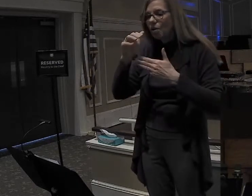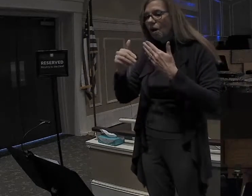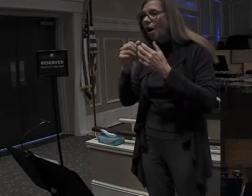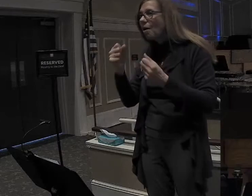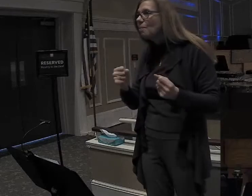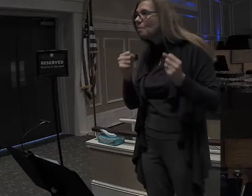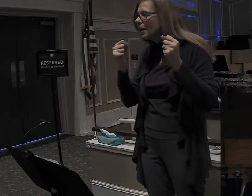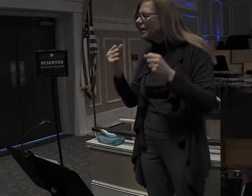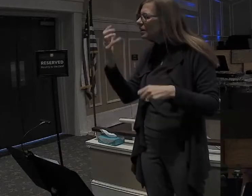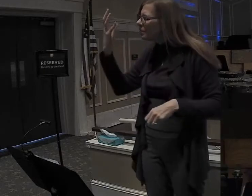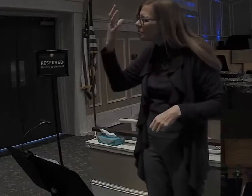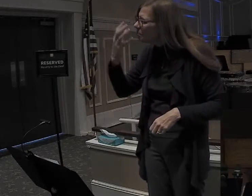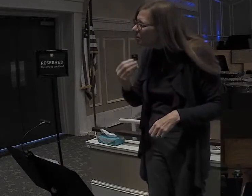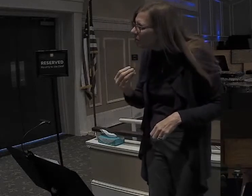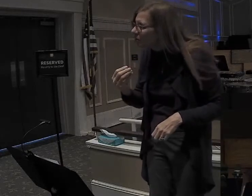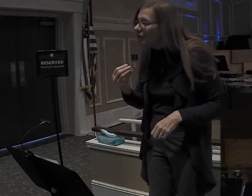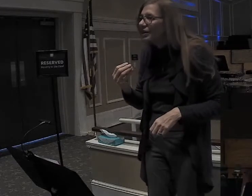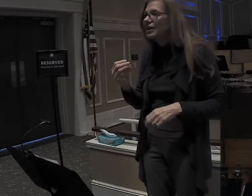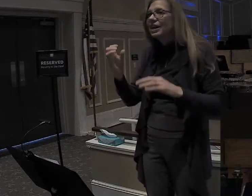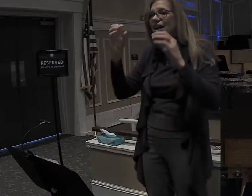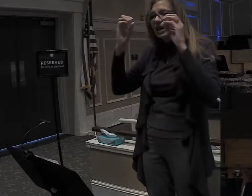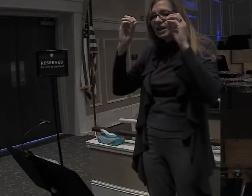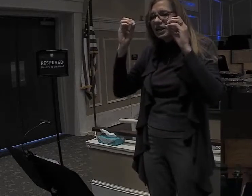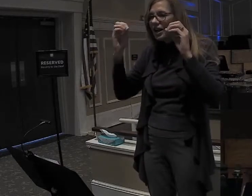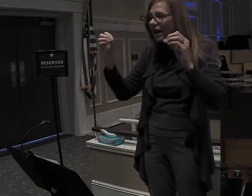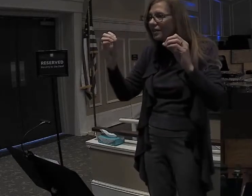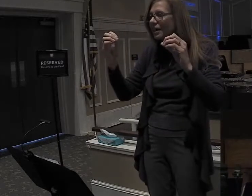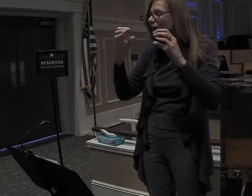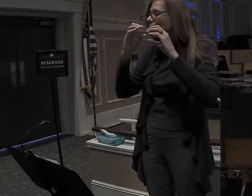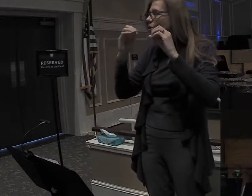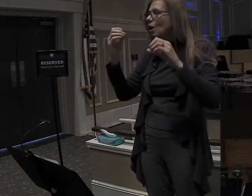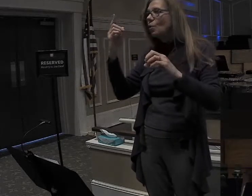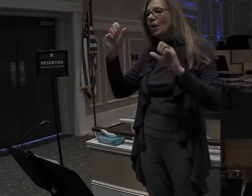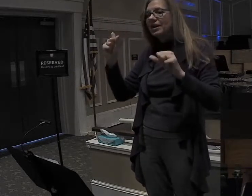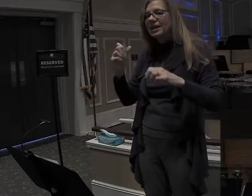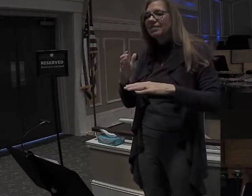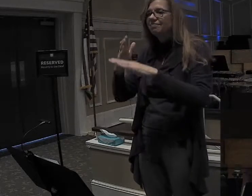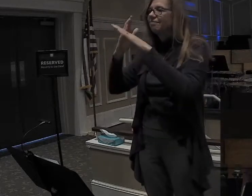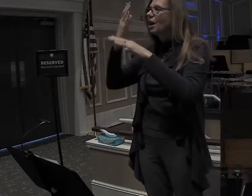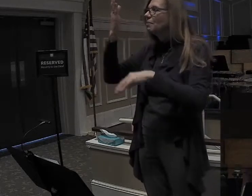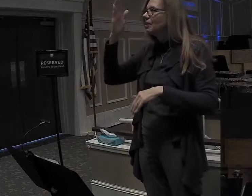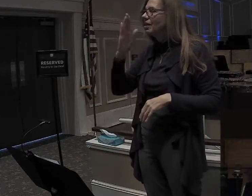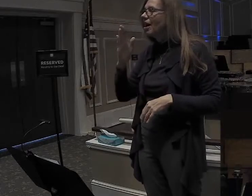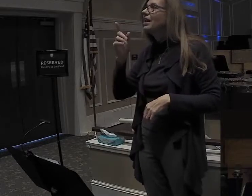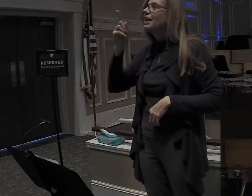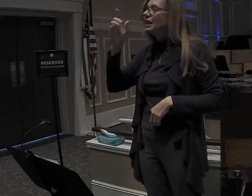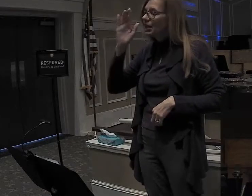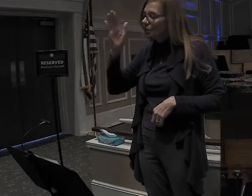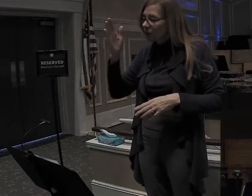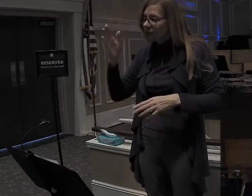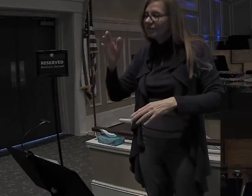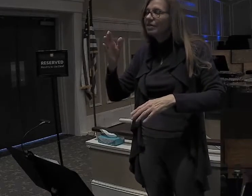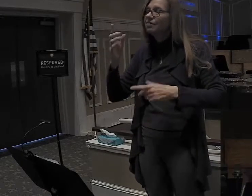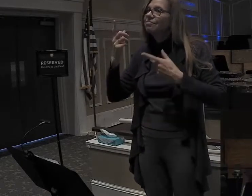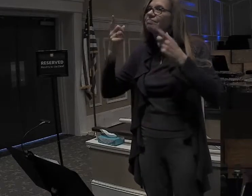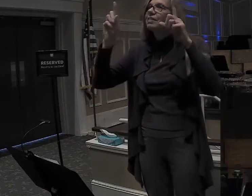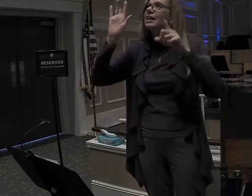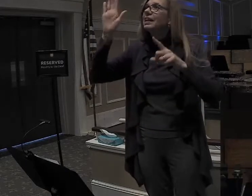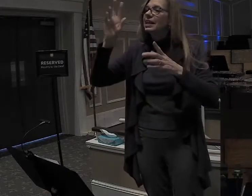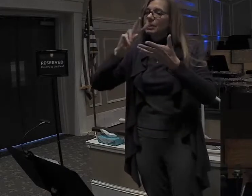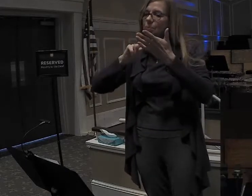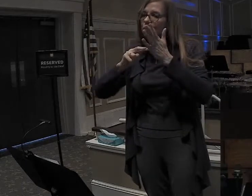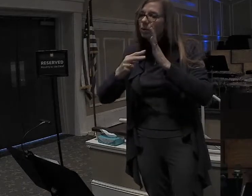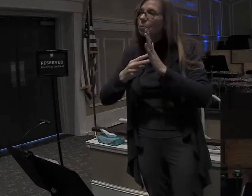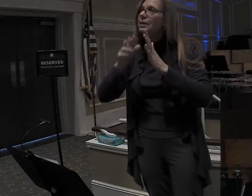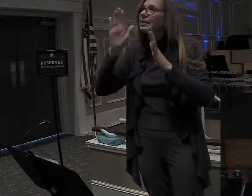Isn't this beautiful? Nothing and no one can stop God from fulfilling His perfect will and